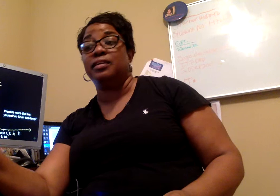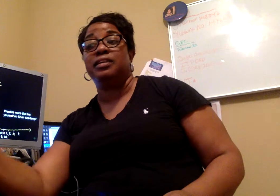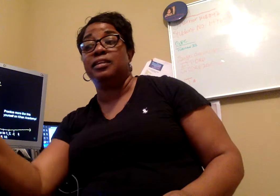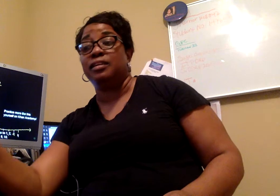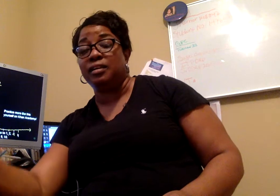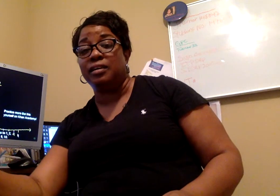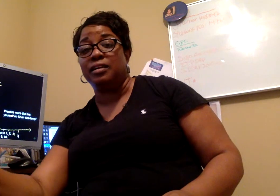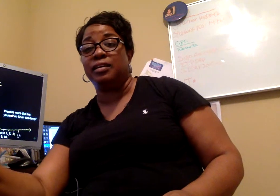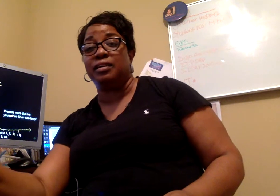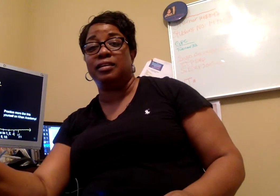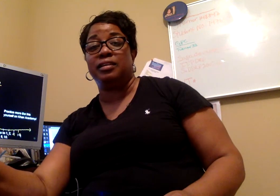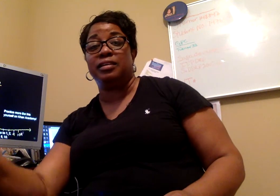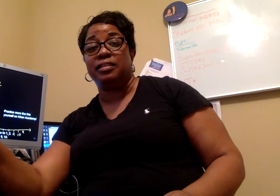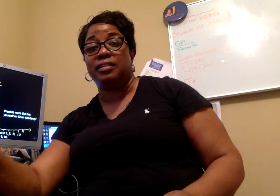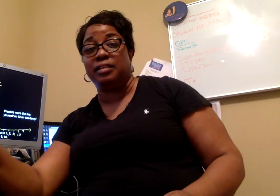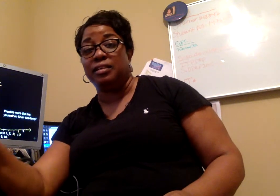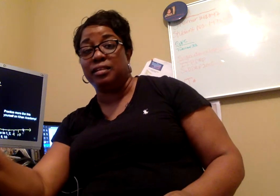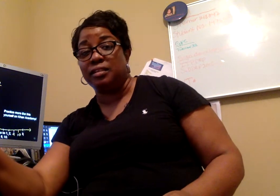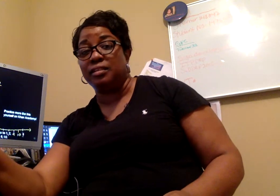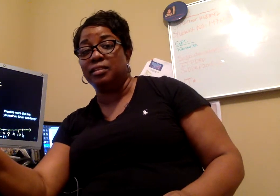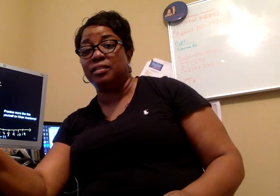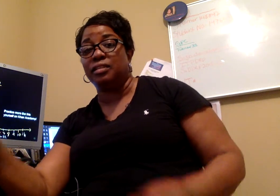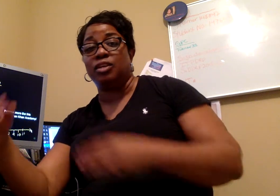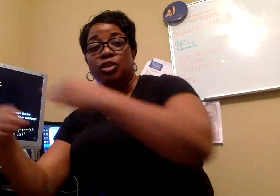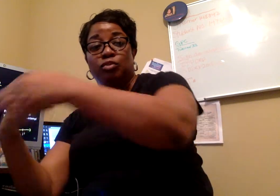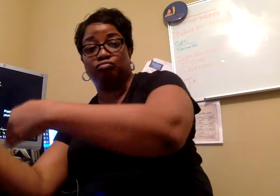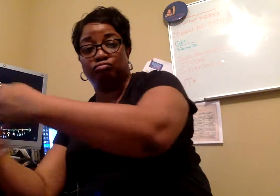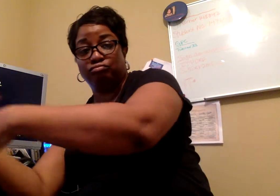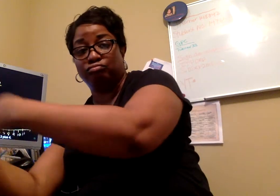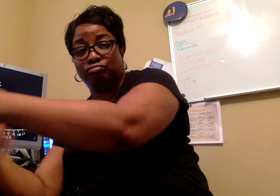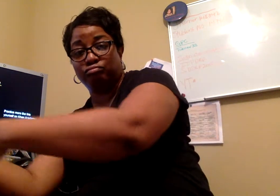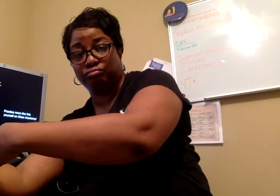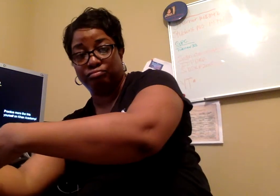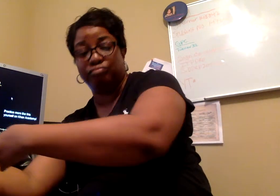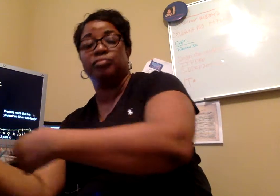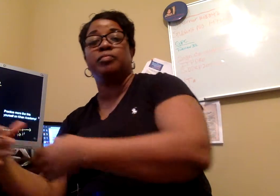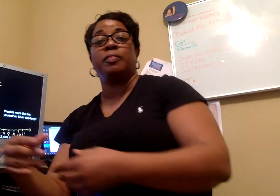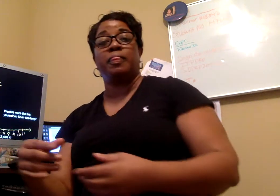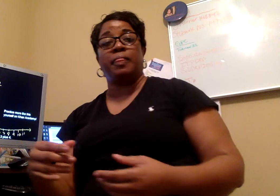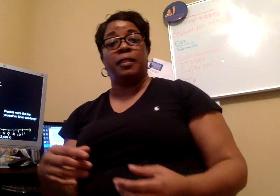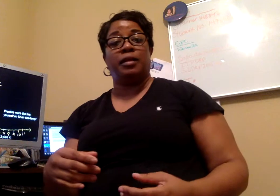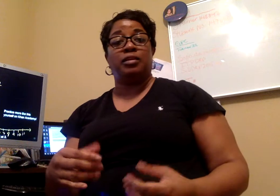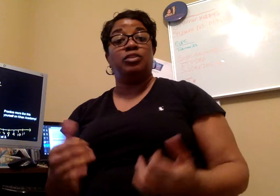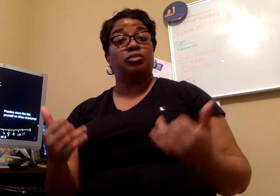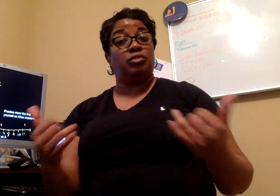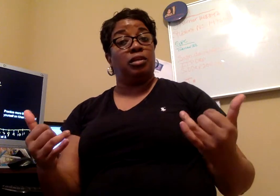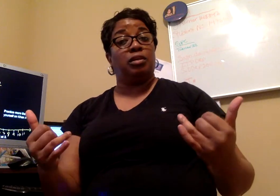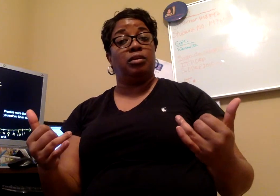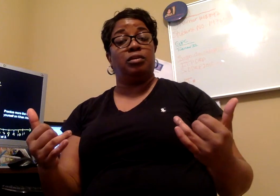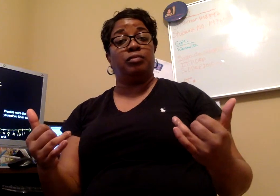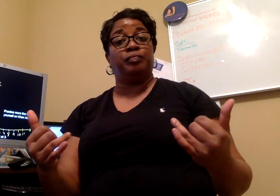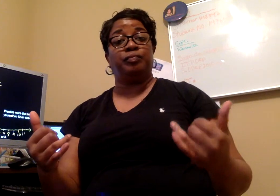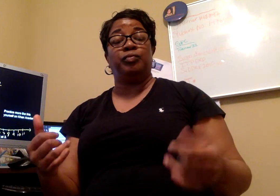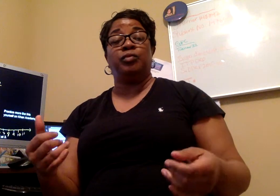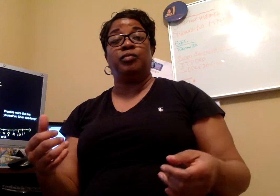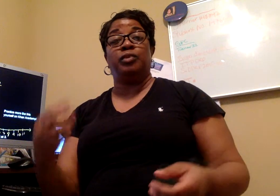9, 10. Keeps going, 11. So we're saying 3 plus 4. So let's start at